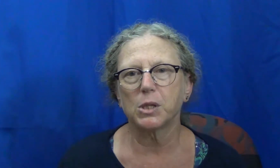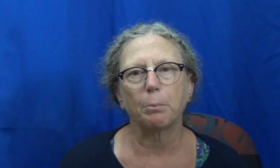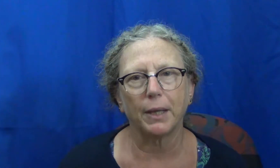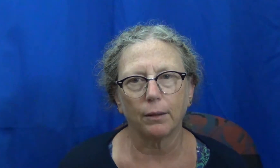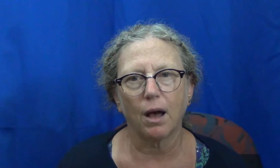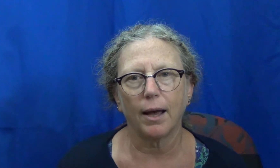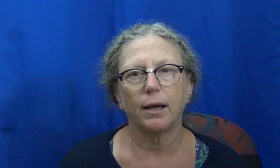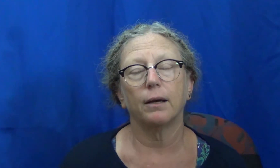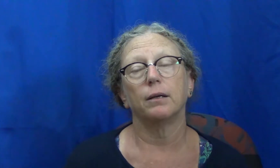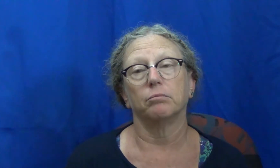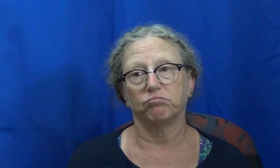something like,